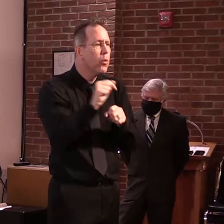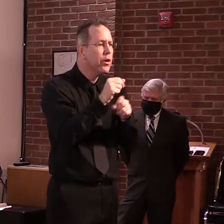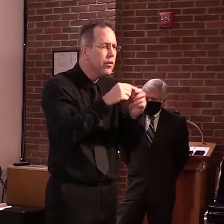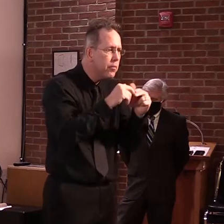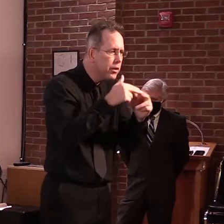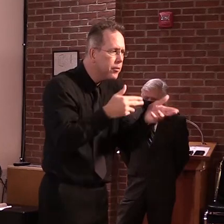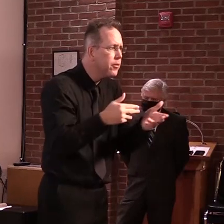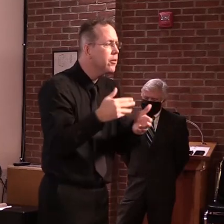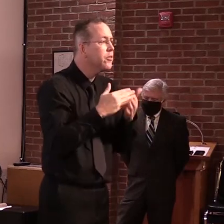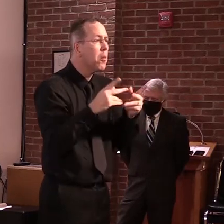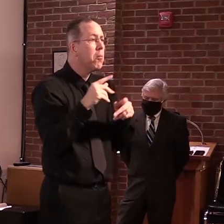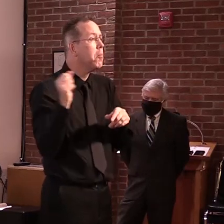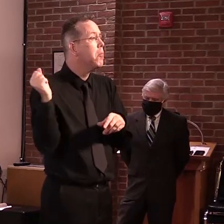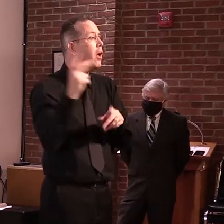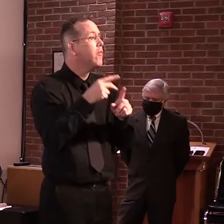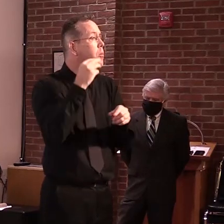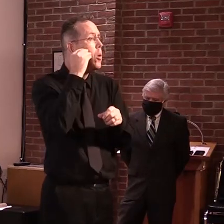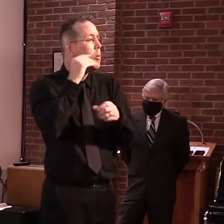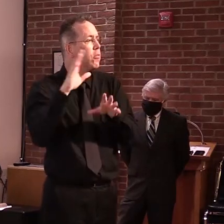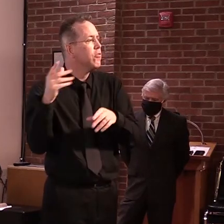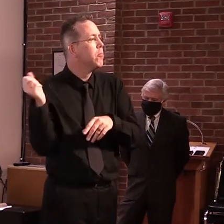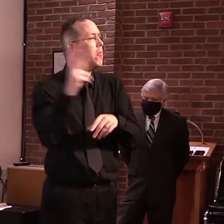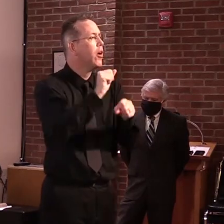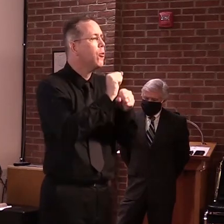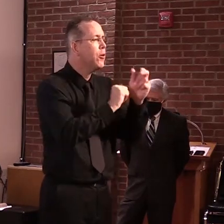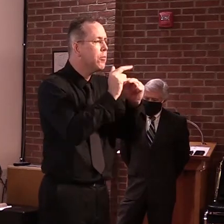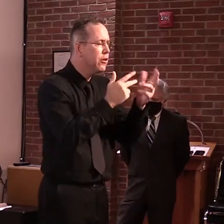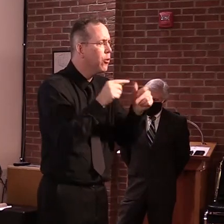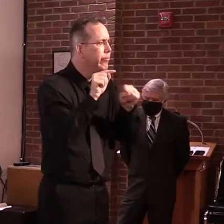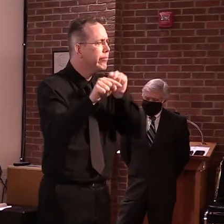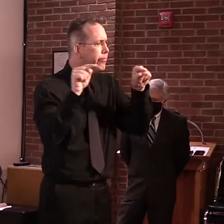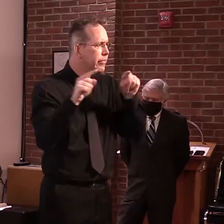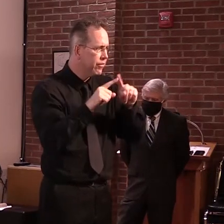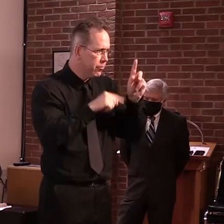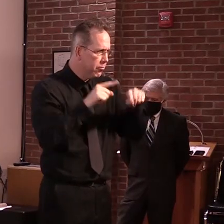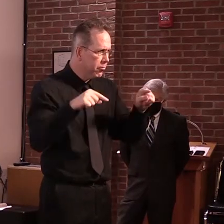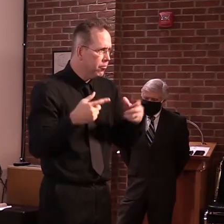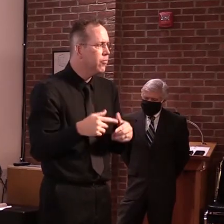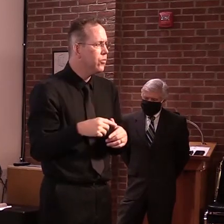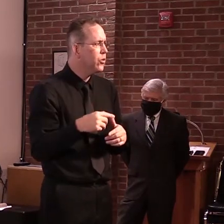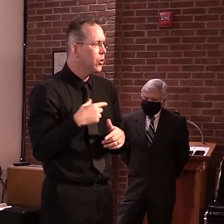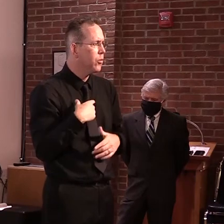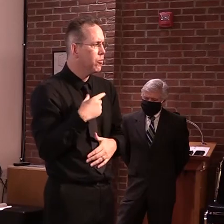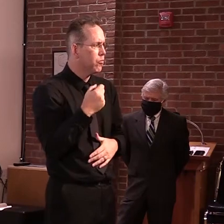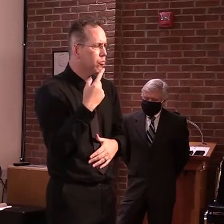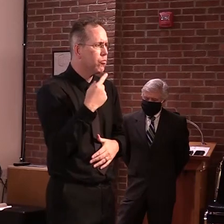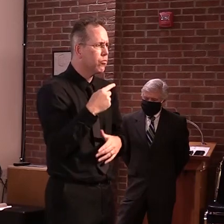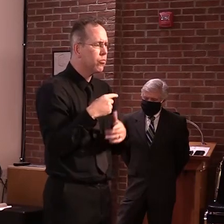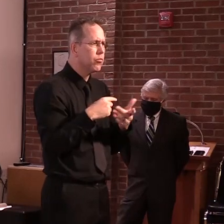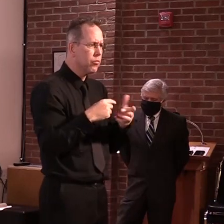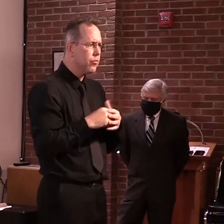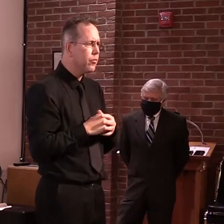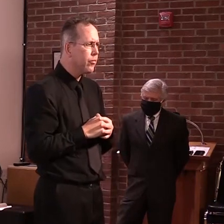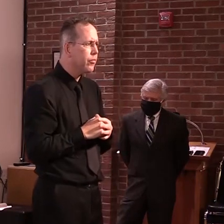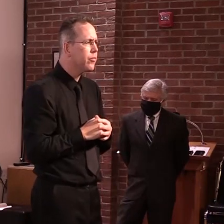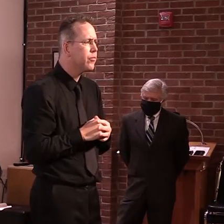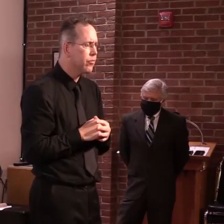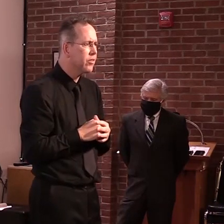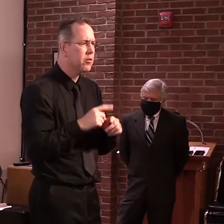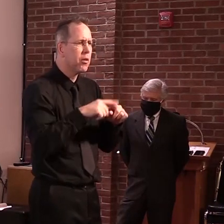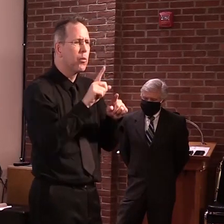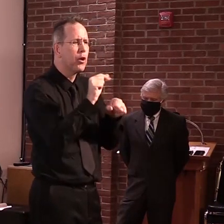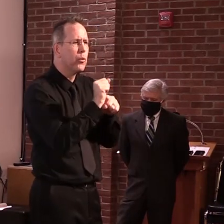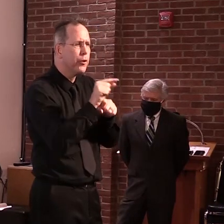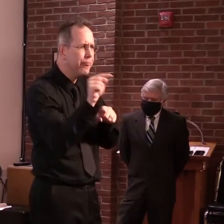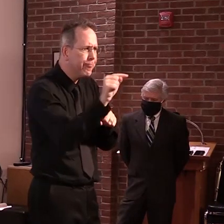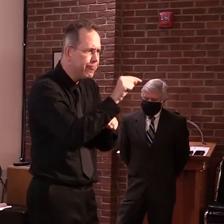returned to the work site as your guidance has allowed them to, depending on what sector they're working in. And we